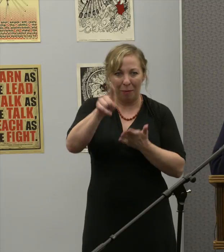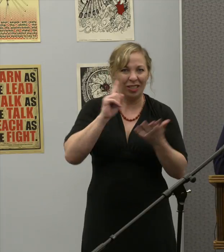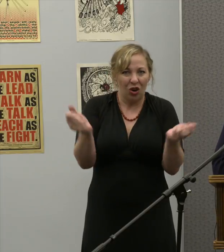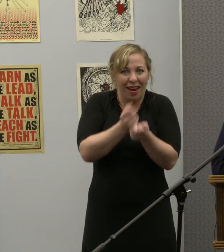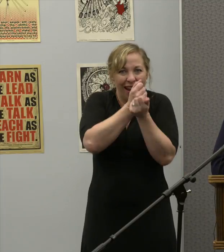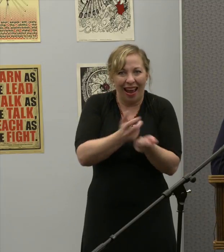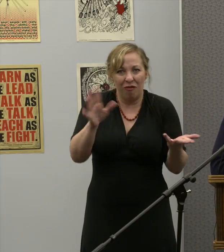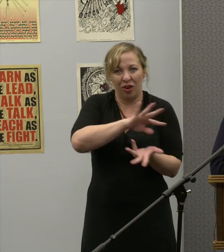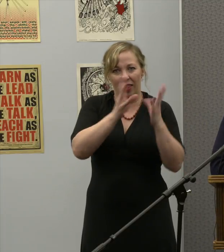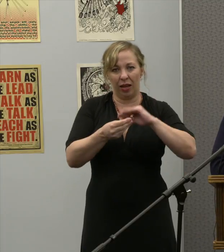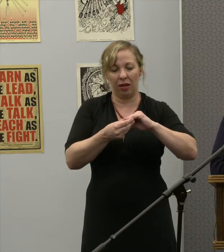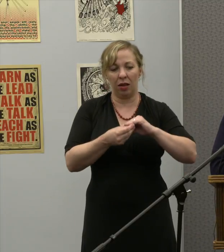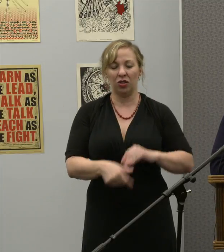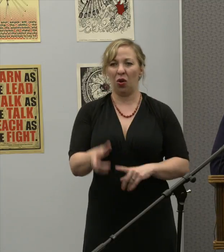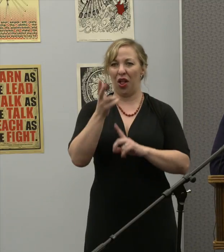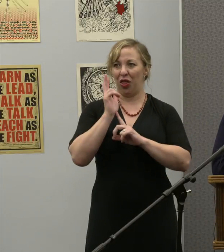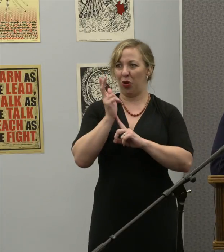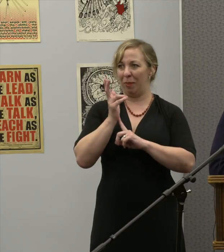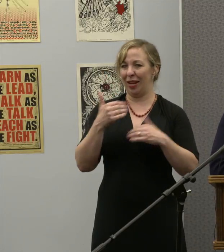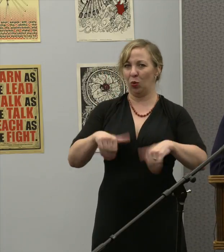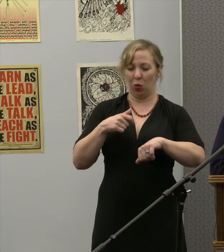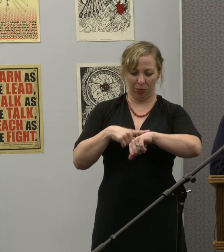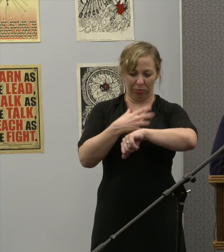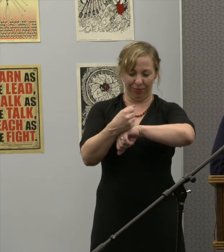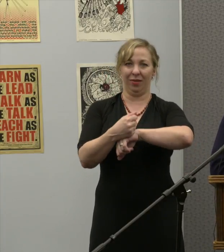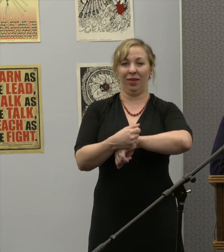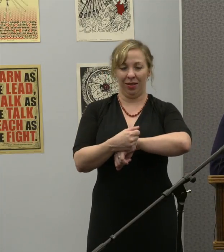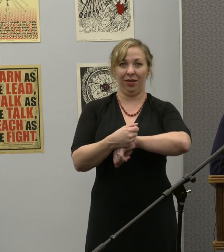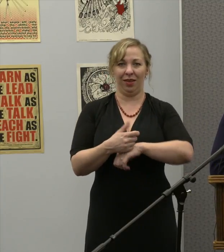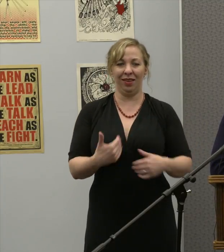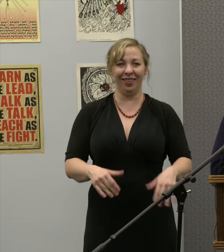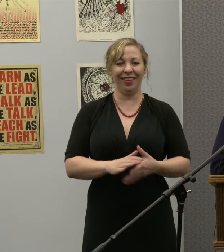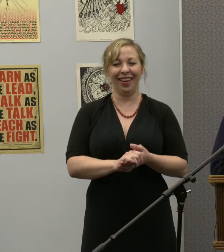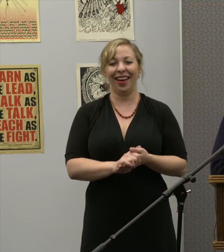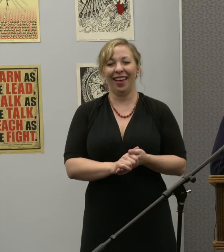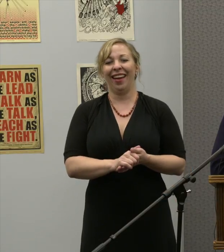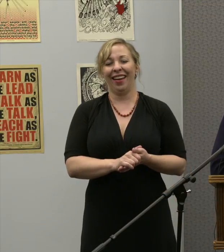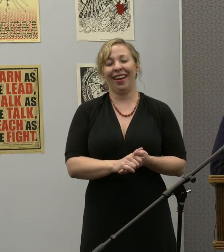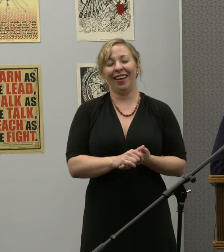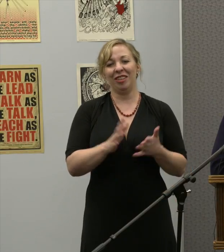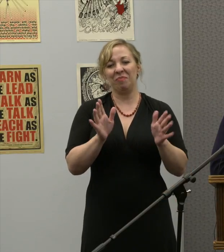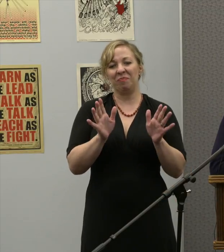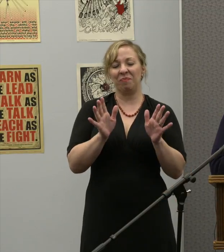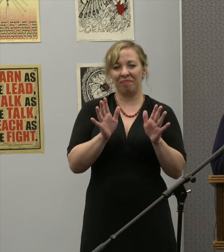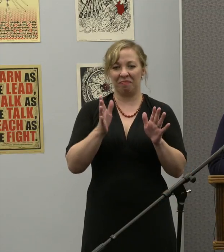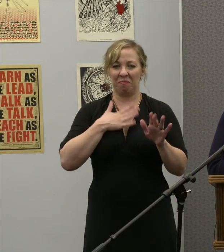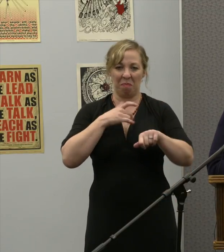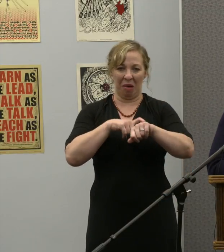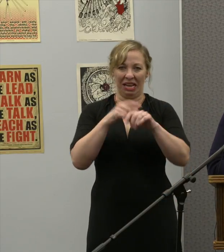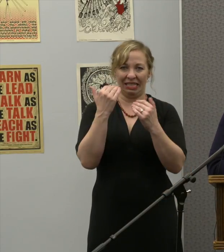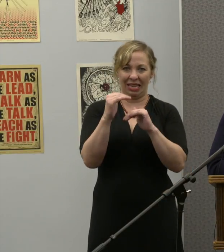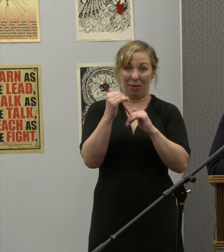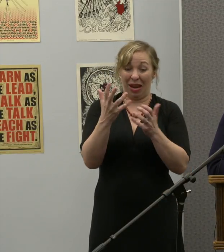So I want to talk, 3 minutes left. Wow, time just really blows by. So I want to talk